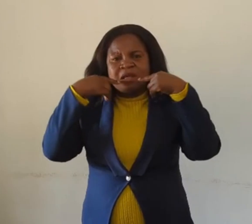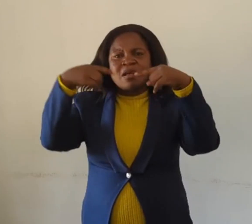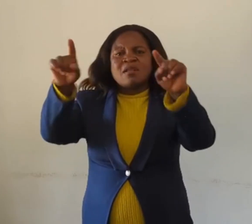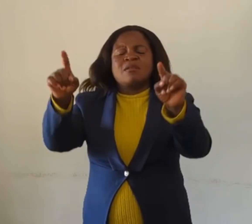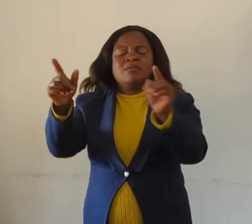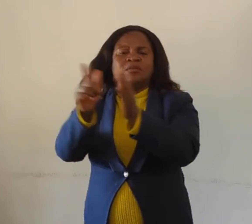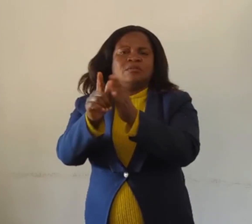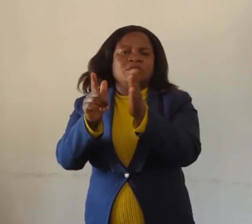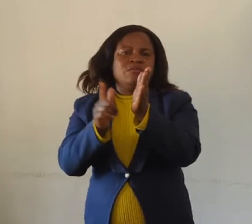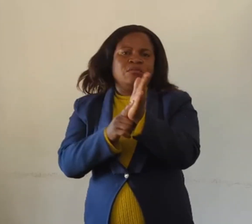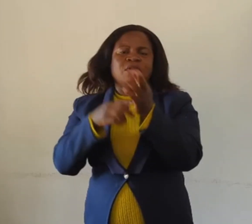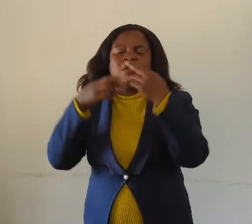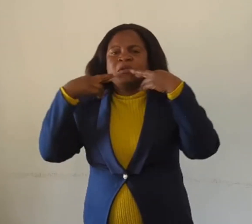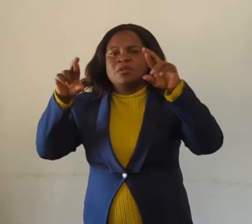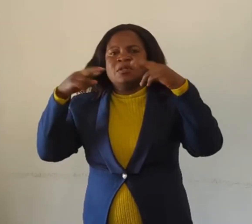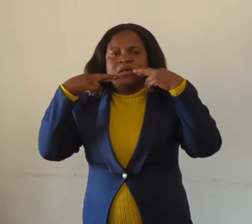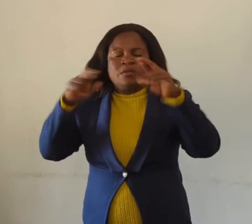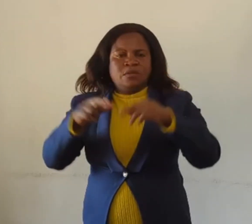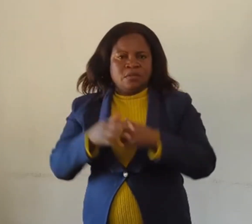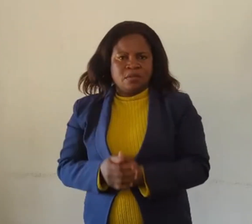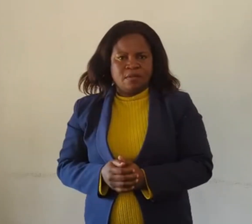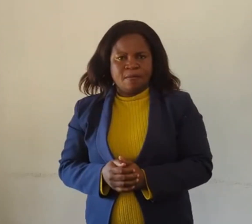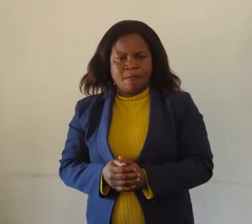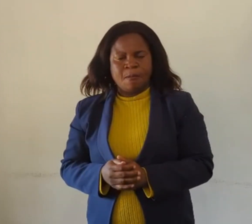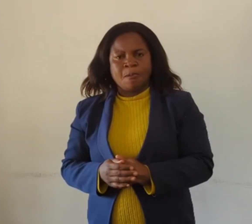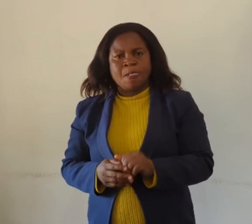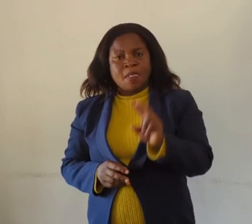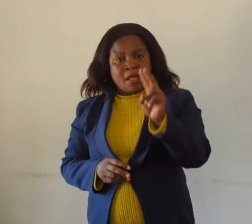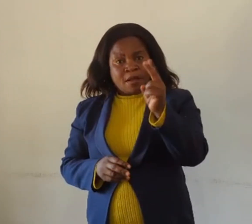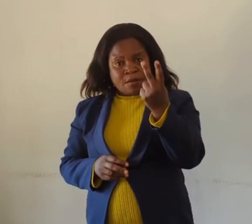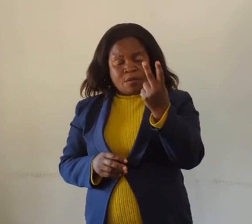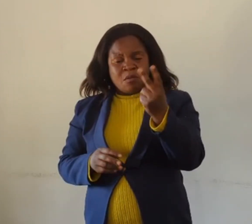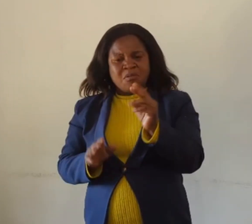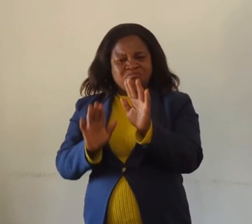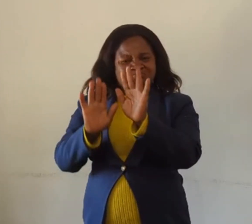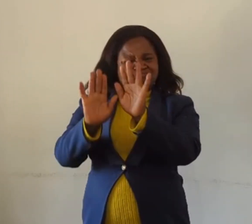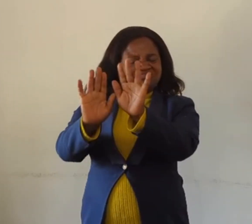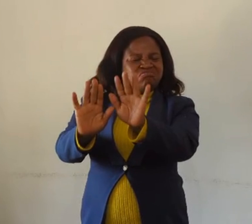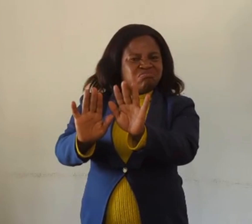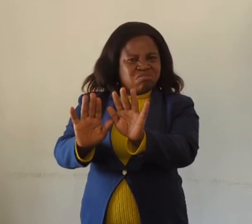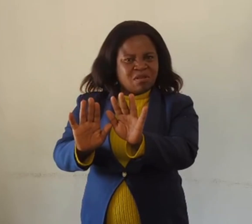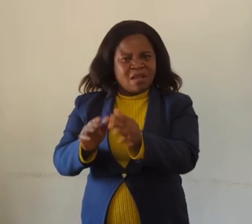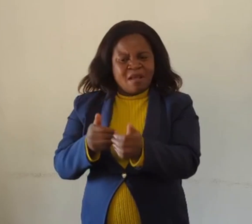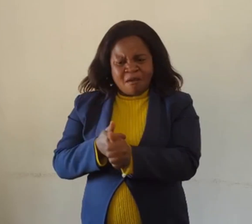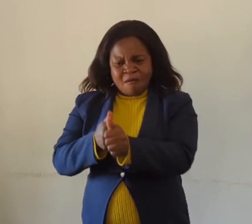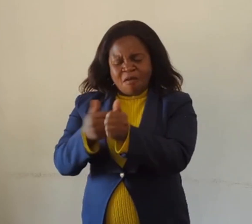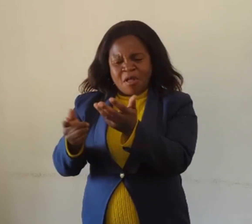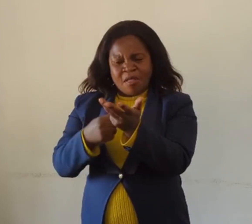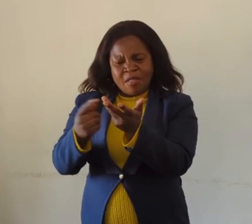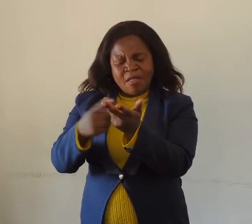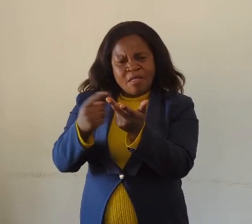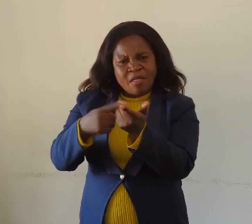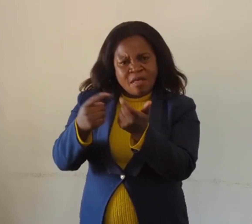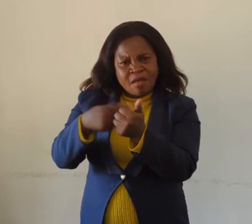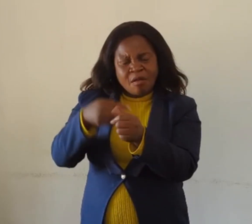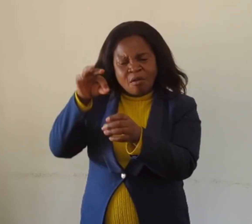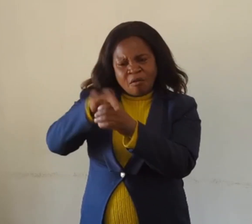results to objections concerning the counting of votes and announcement